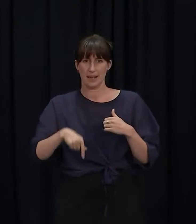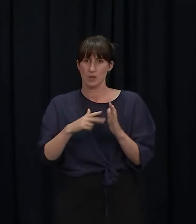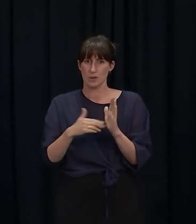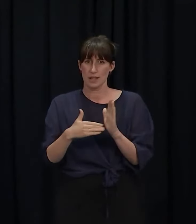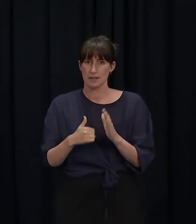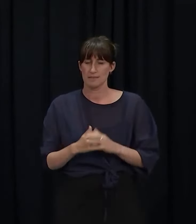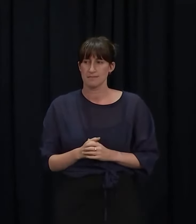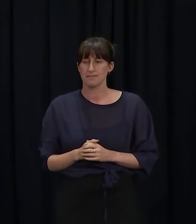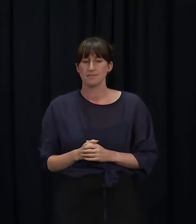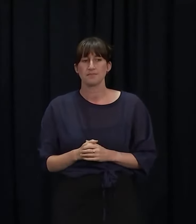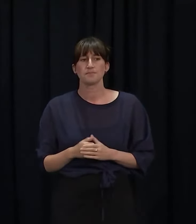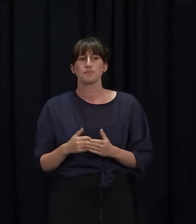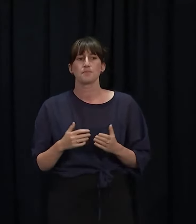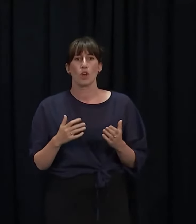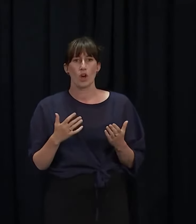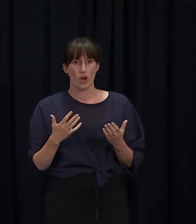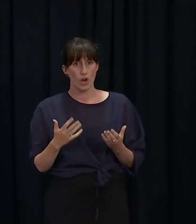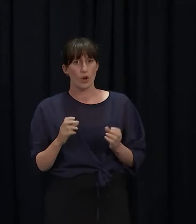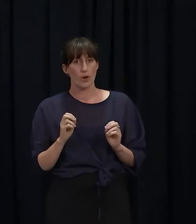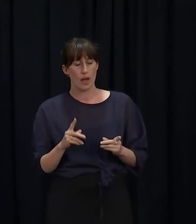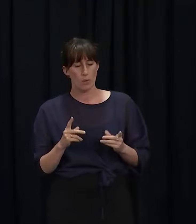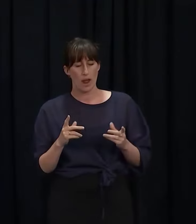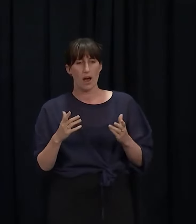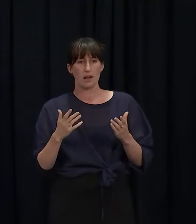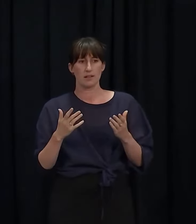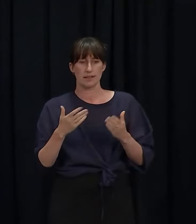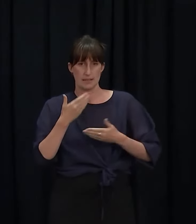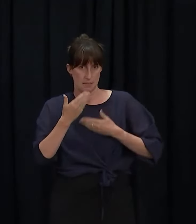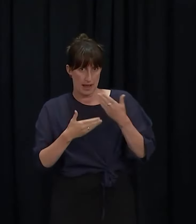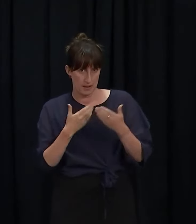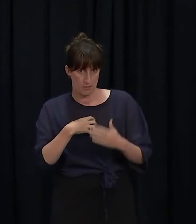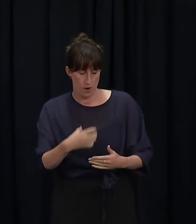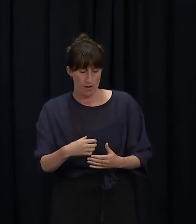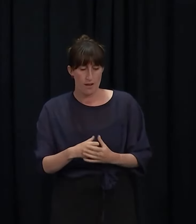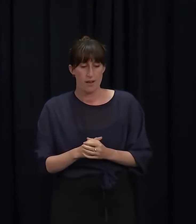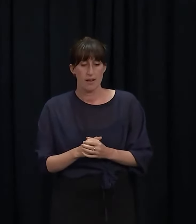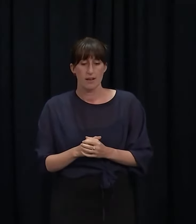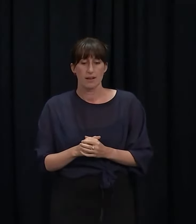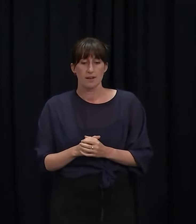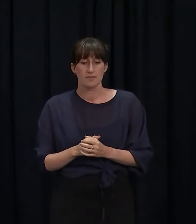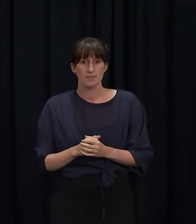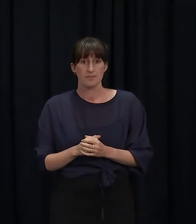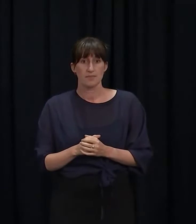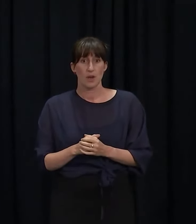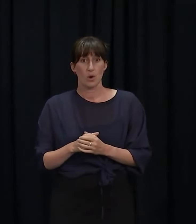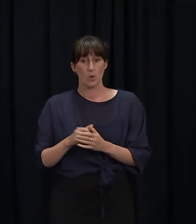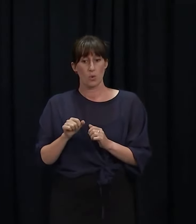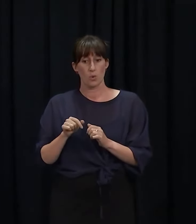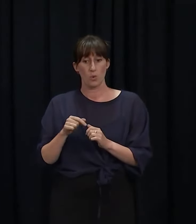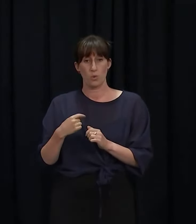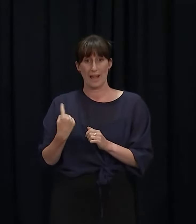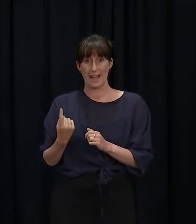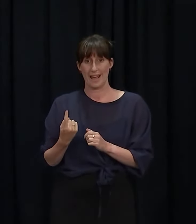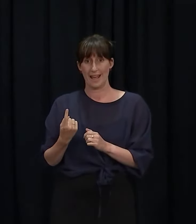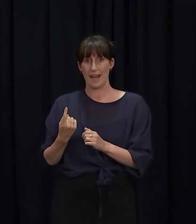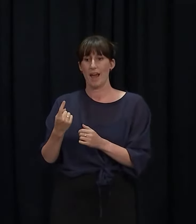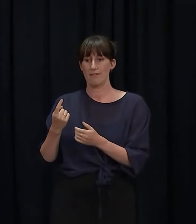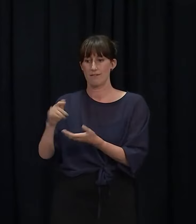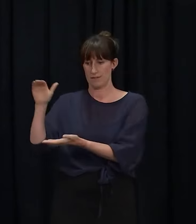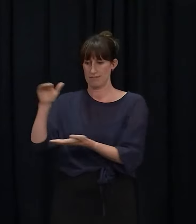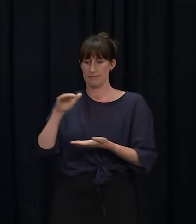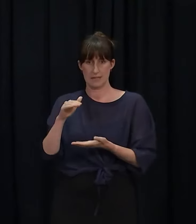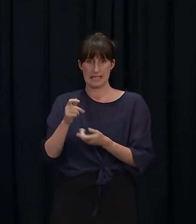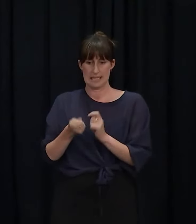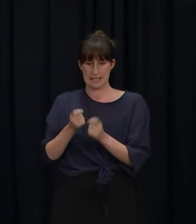from the principles of testing supply for New Zealand is that we want to make sure that they are free. We don't